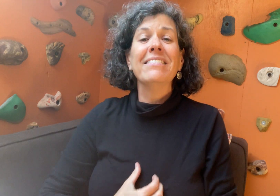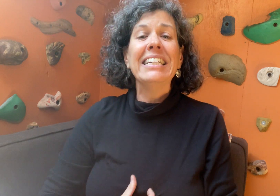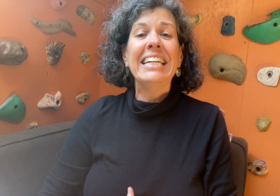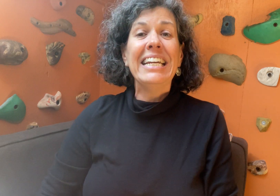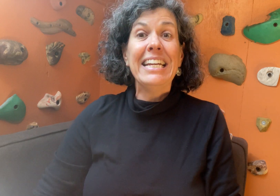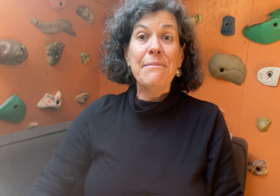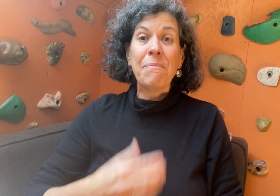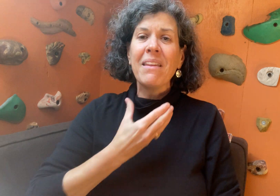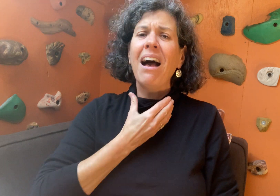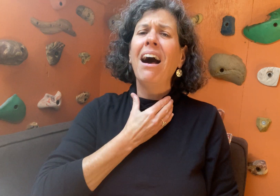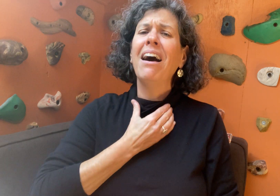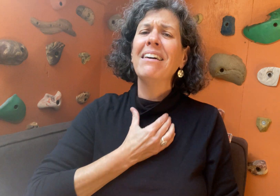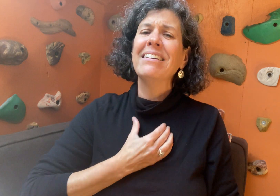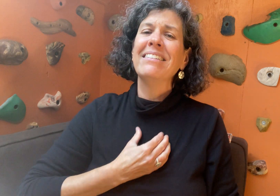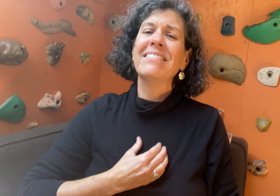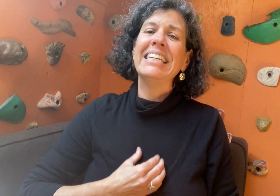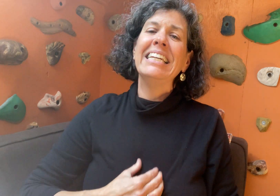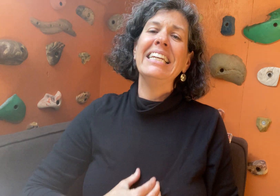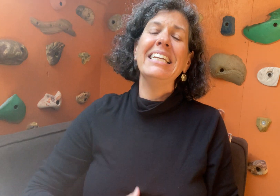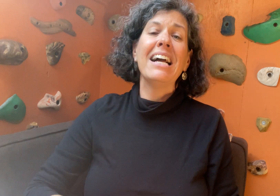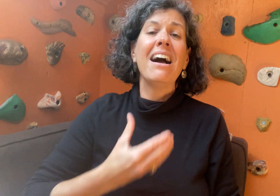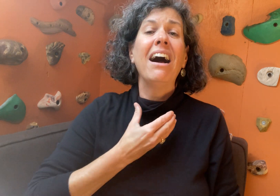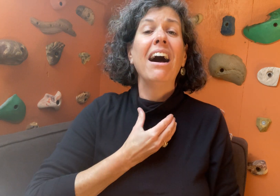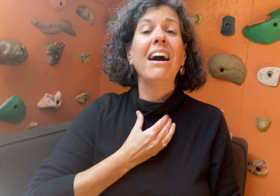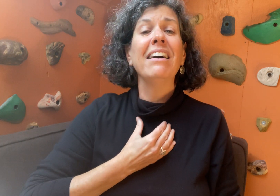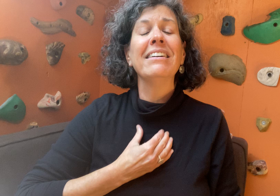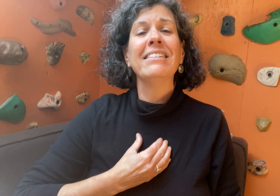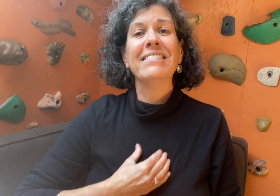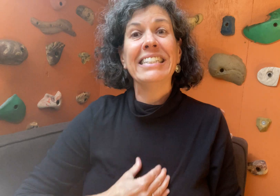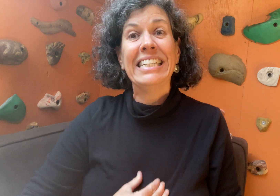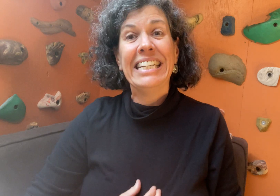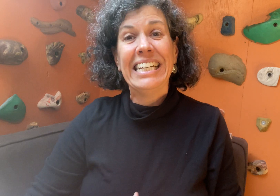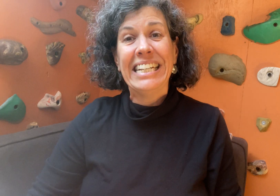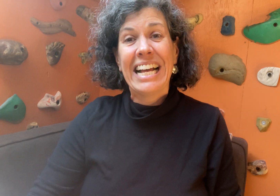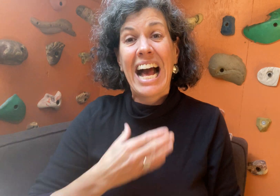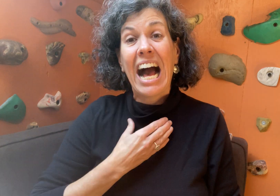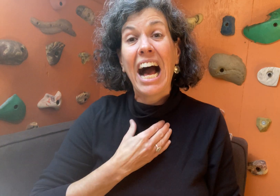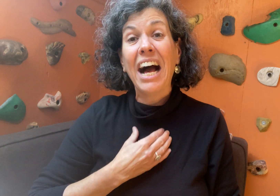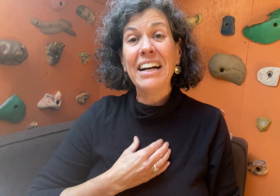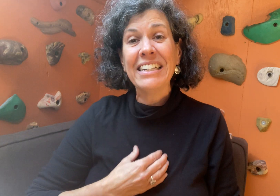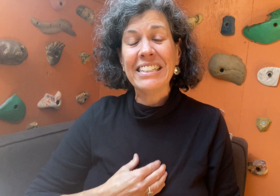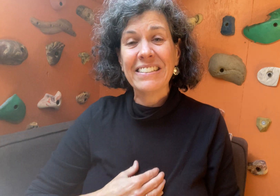hungry, hungry, hungry, hungry,